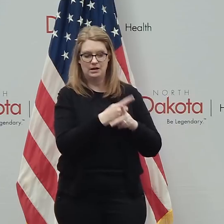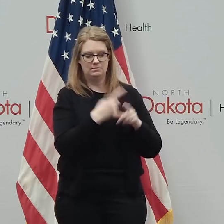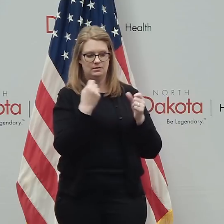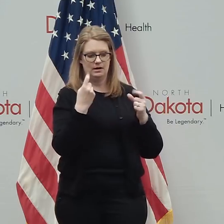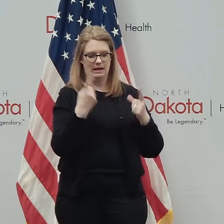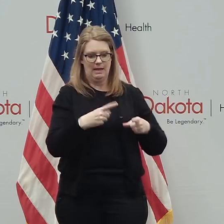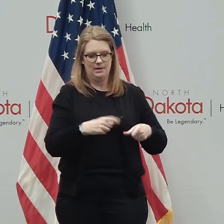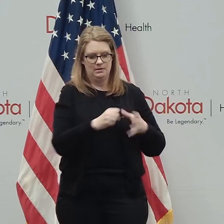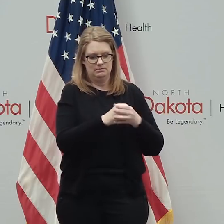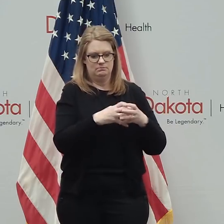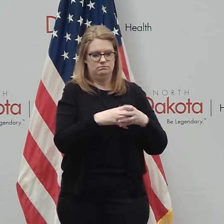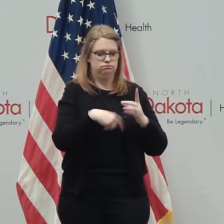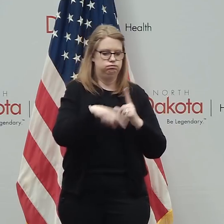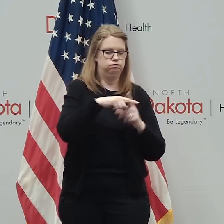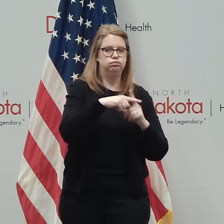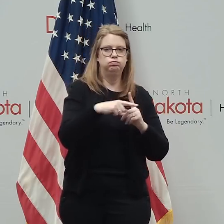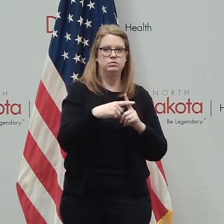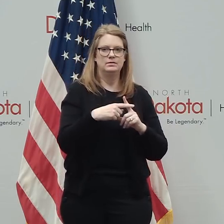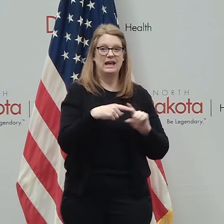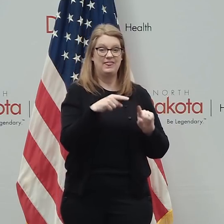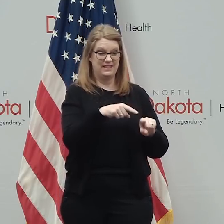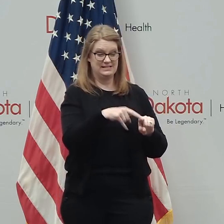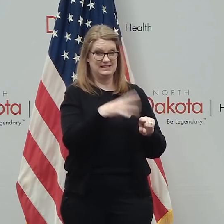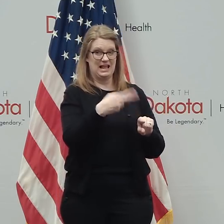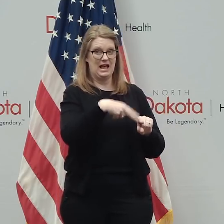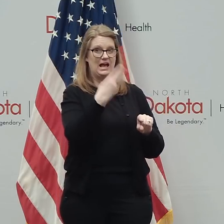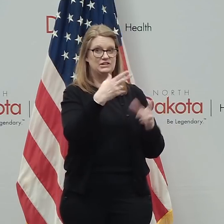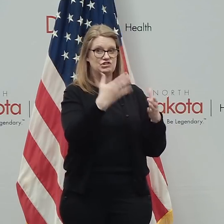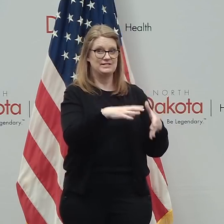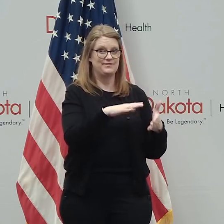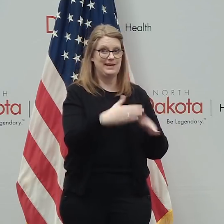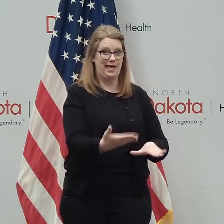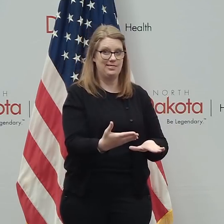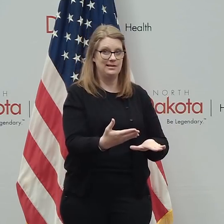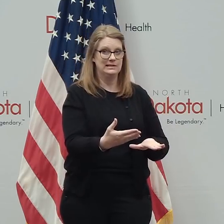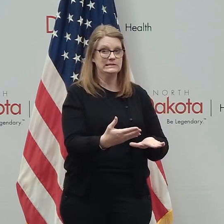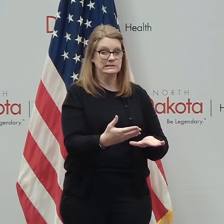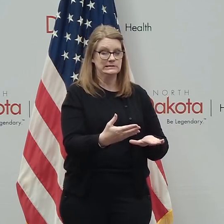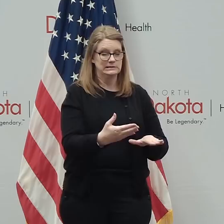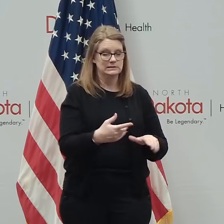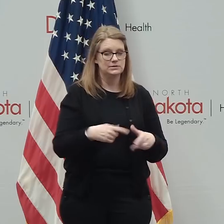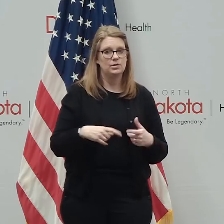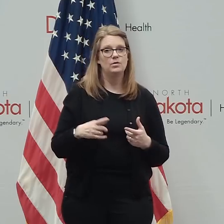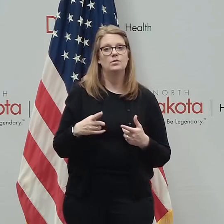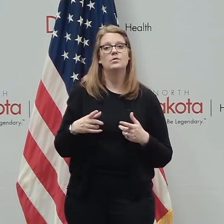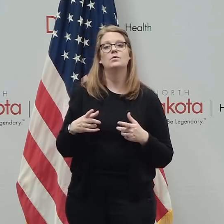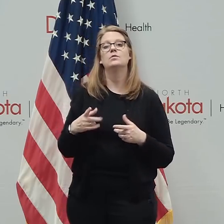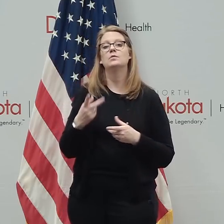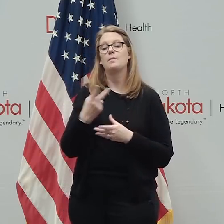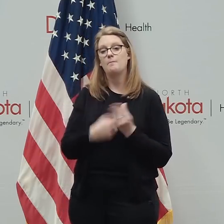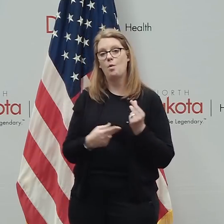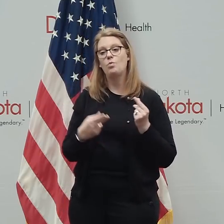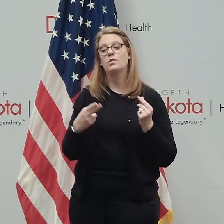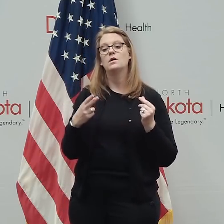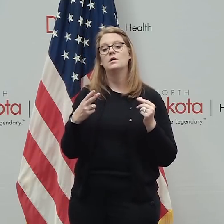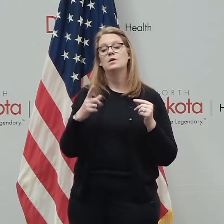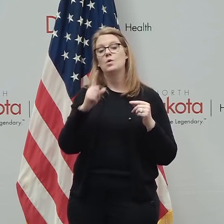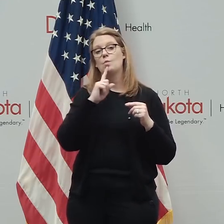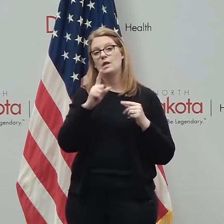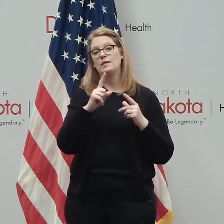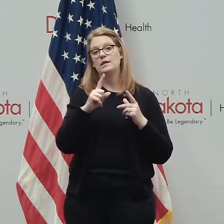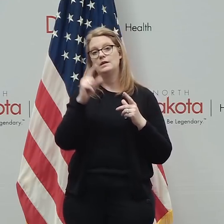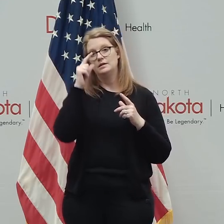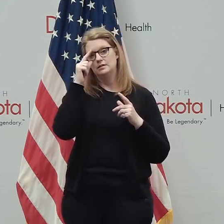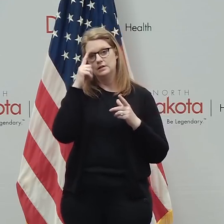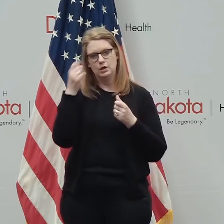outbreaks, and then that's where we've got the highest potential mortality threat. So again, we were doing the visible, very visible, that we